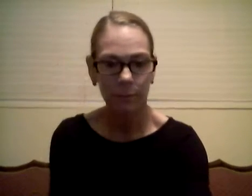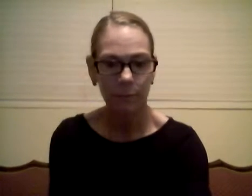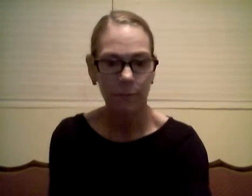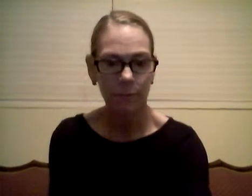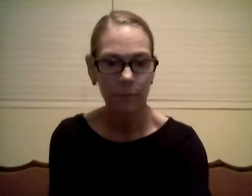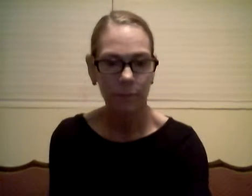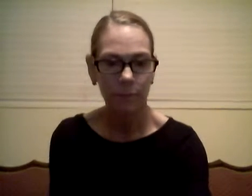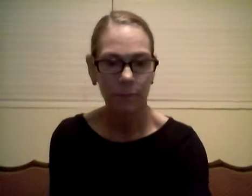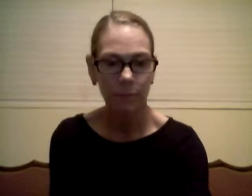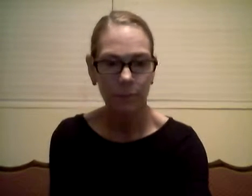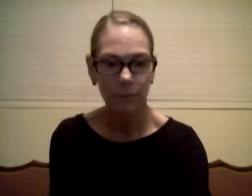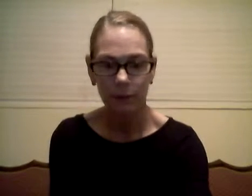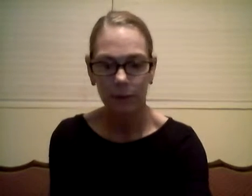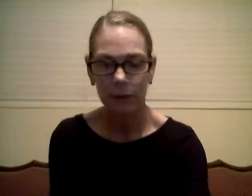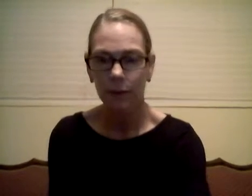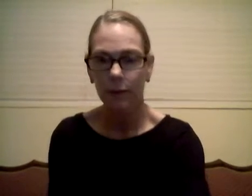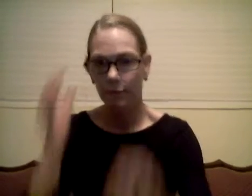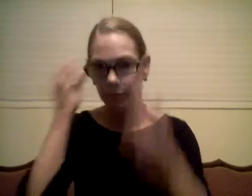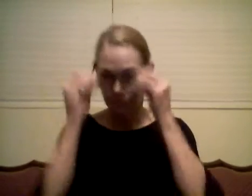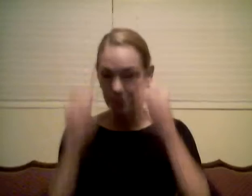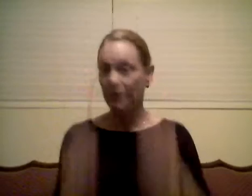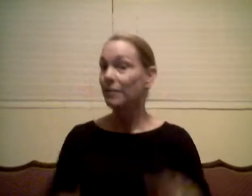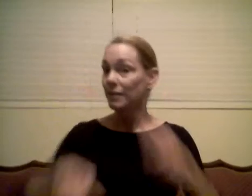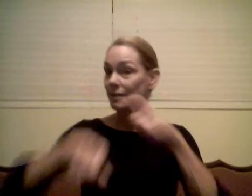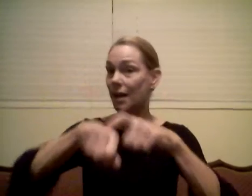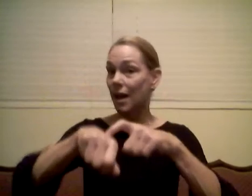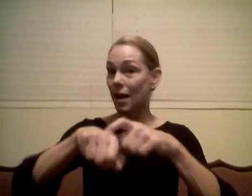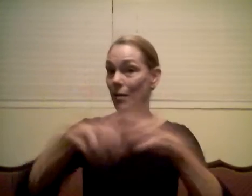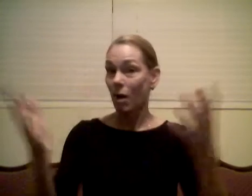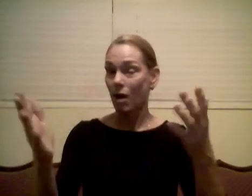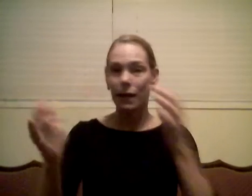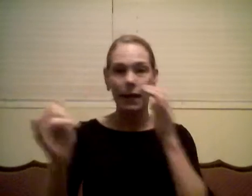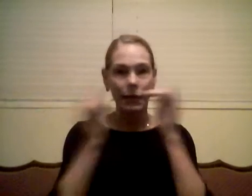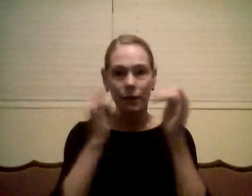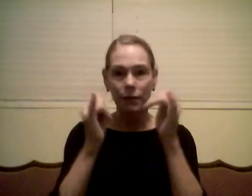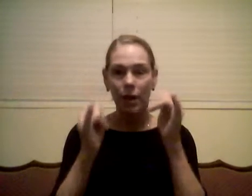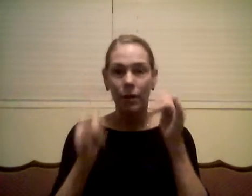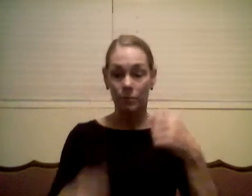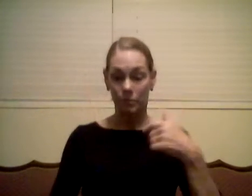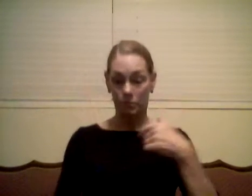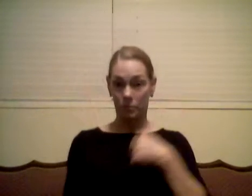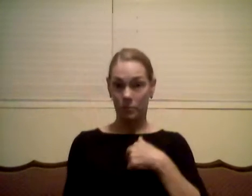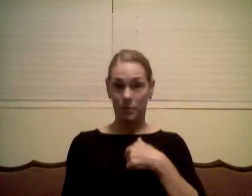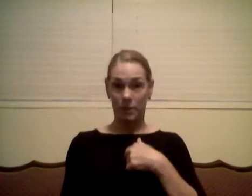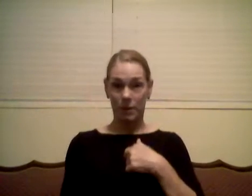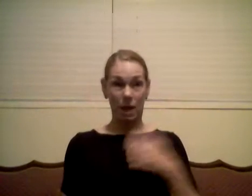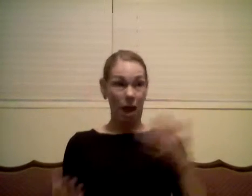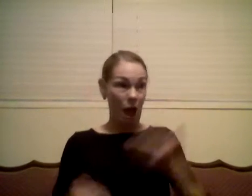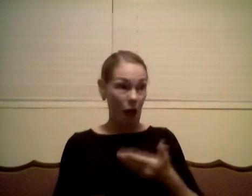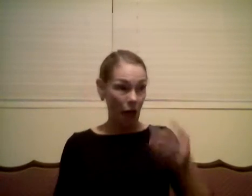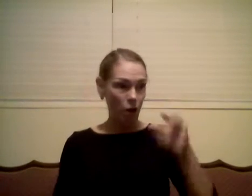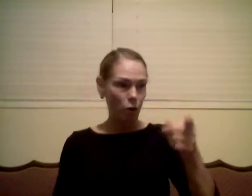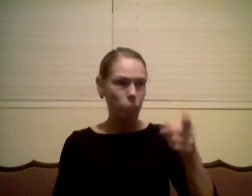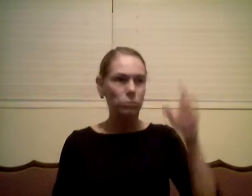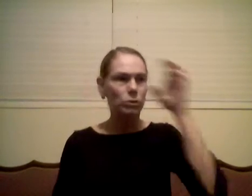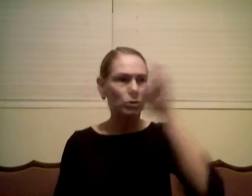We're calling you. We're saying it's time for that interview. What are we going to look for as employers? We're going to look for the fact that you did your homework, so you're